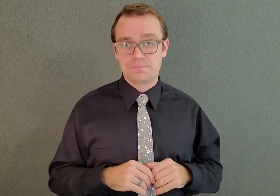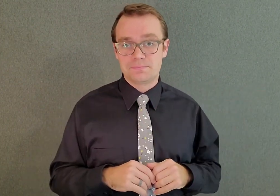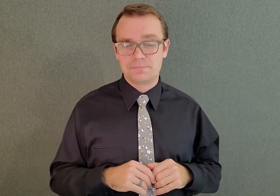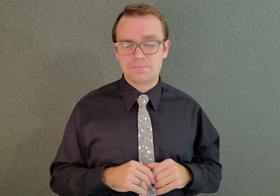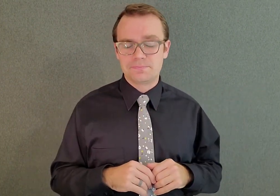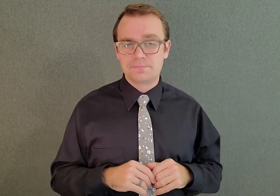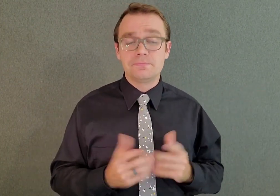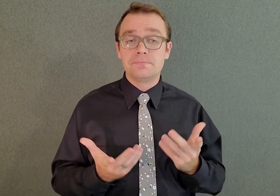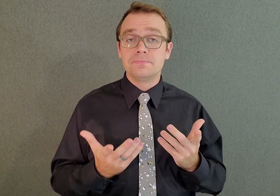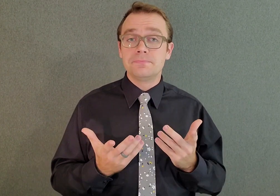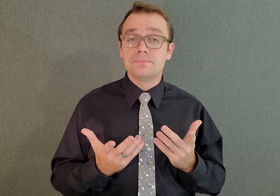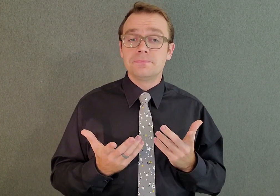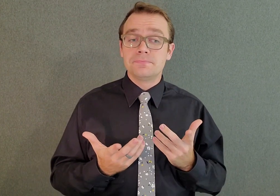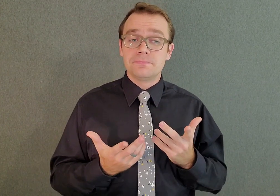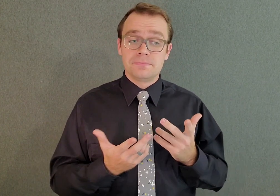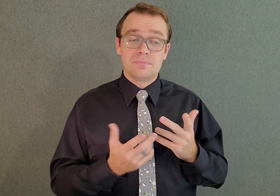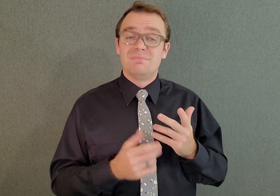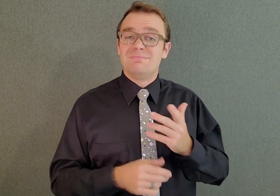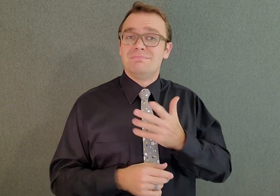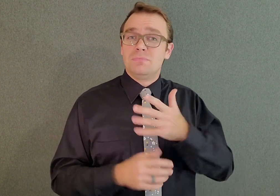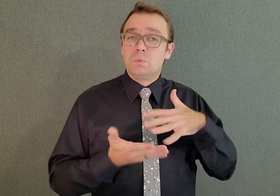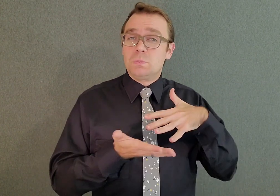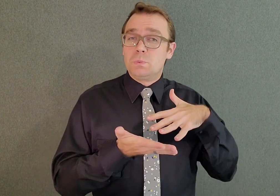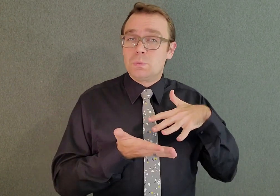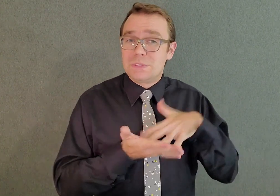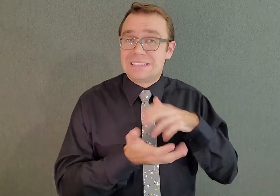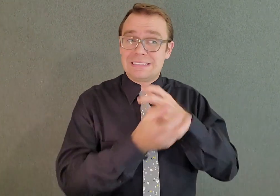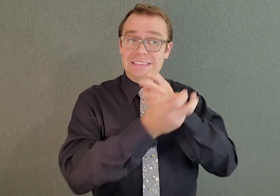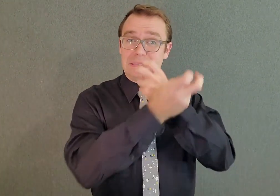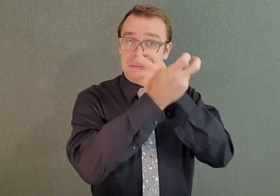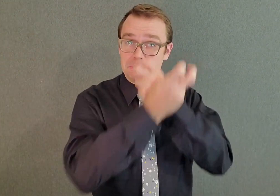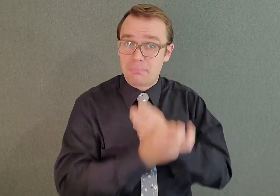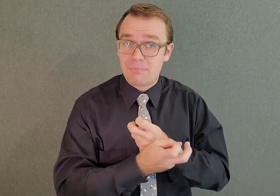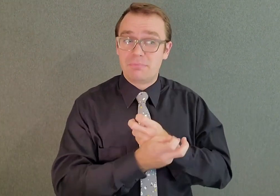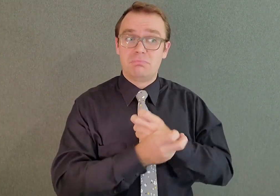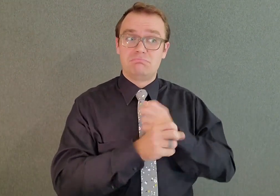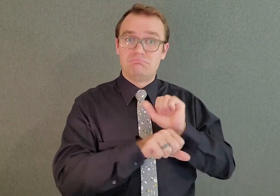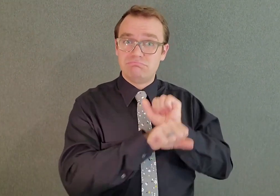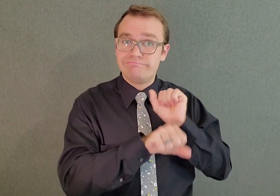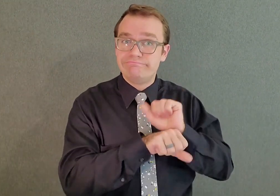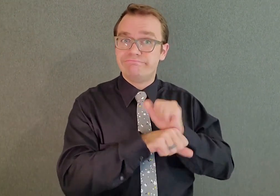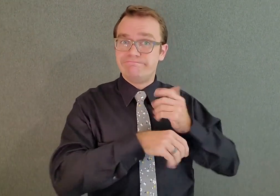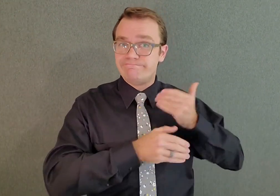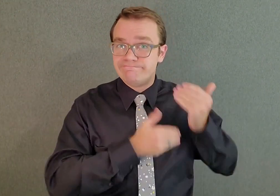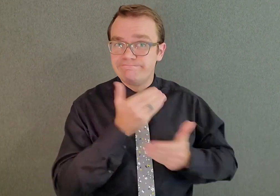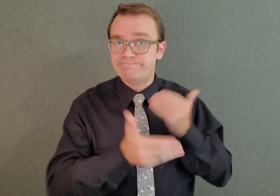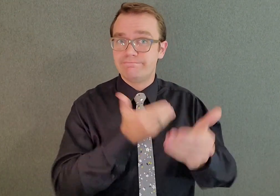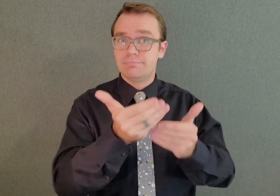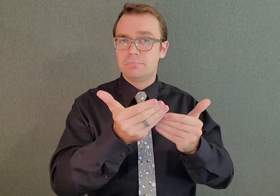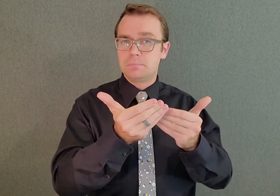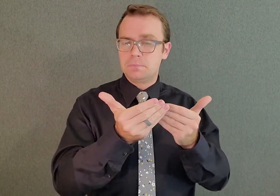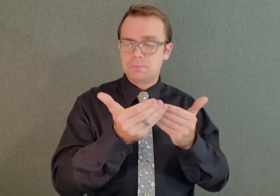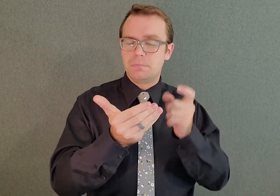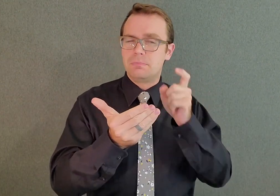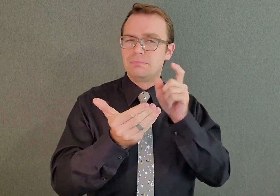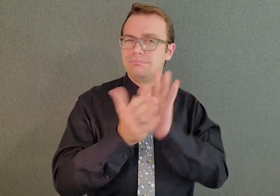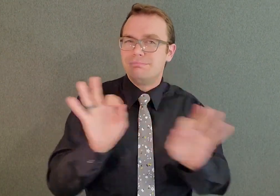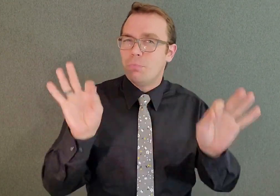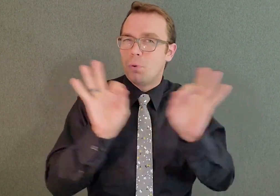In order to understand how poor spinal function and structure affects your health negatively, one must know